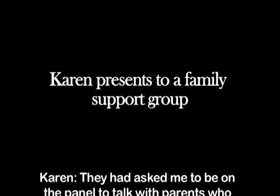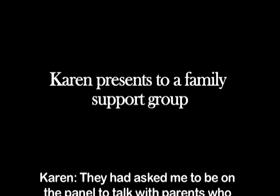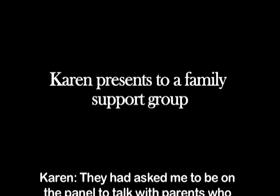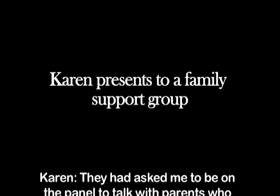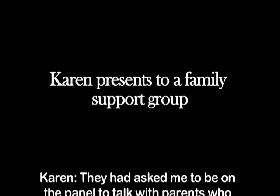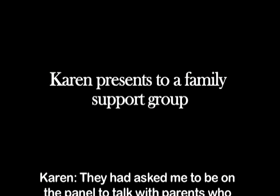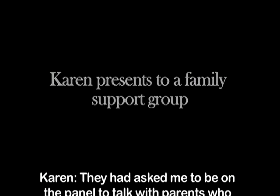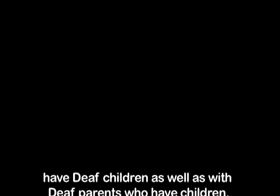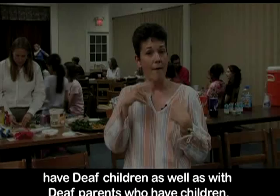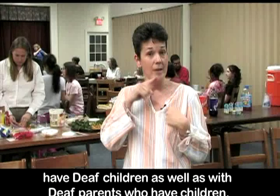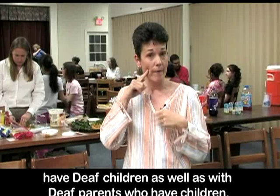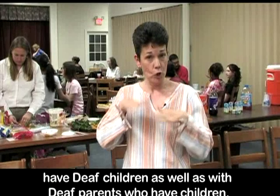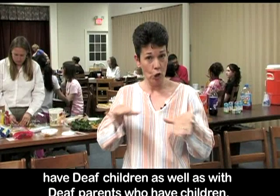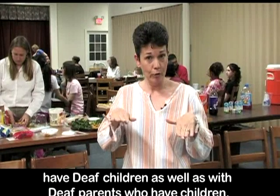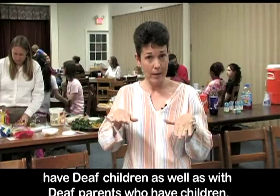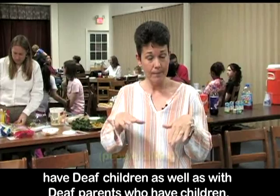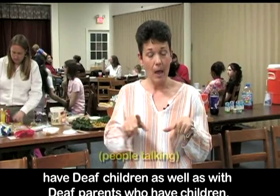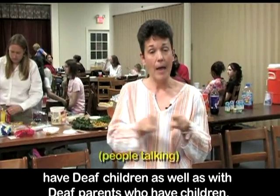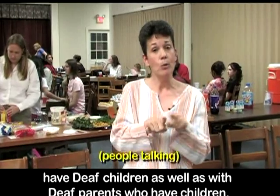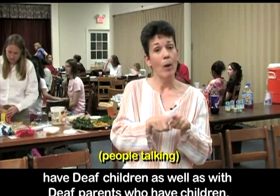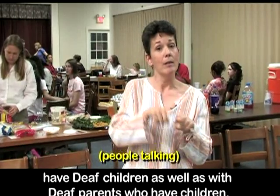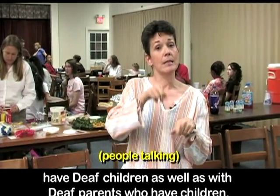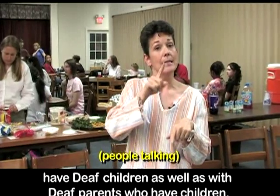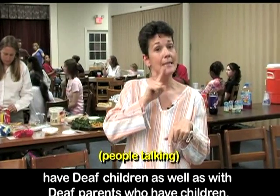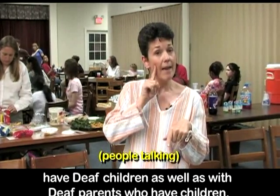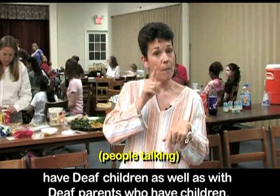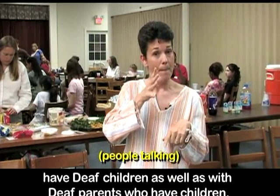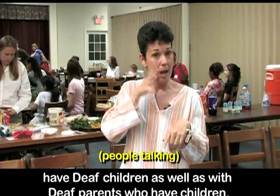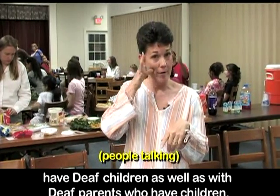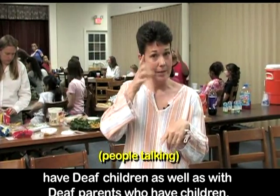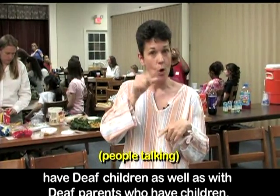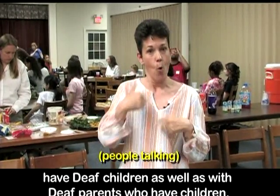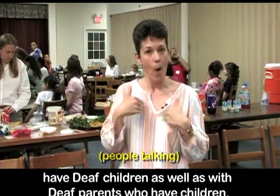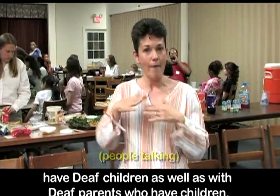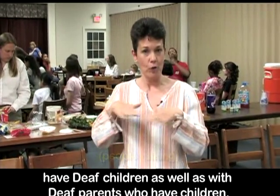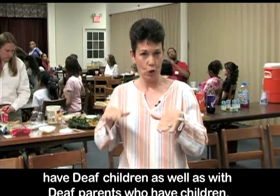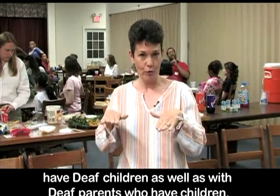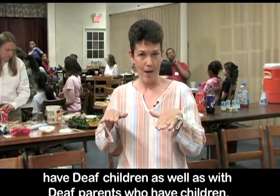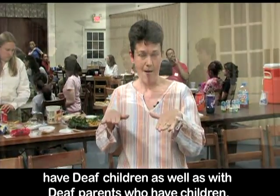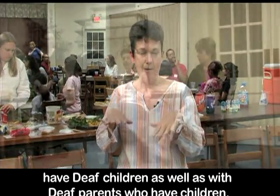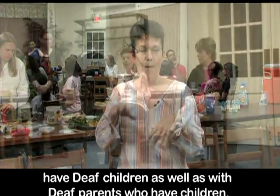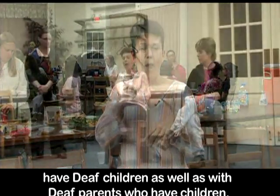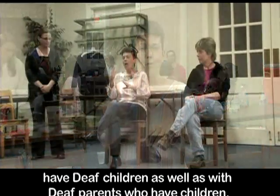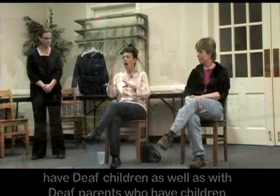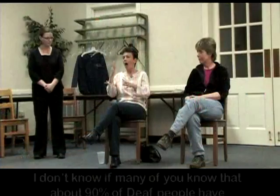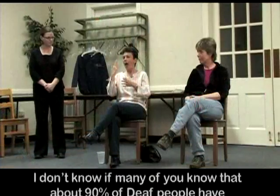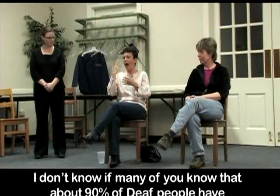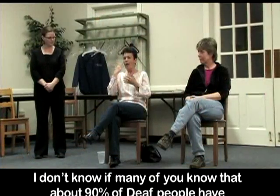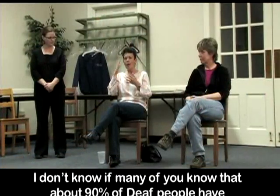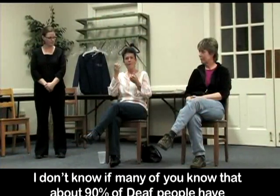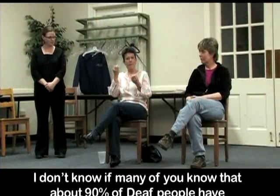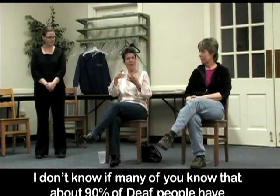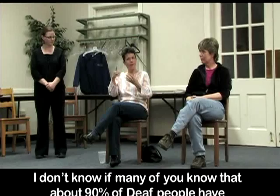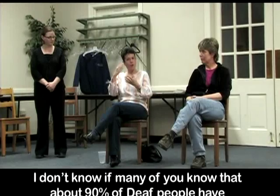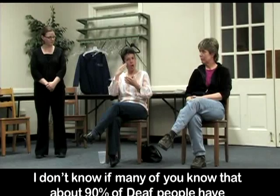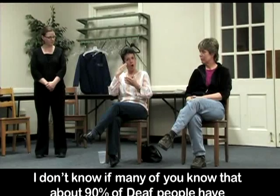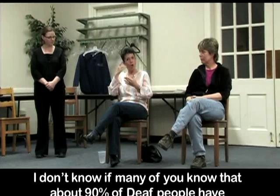parents who have deaf children, as well as deaf parents who have children. I don't know if many of you know